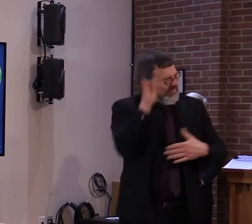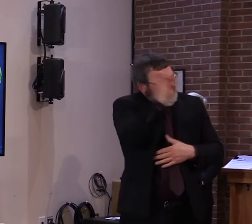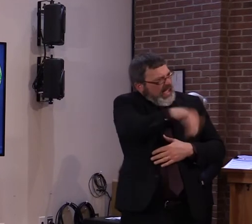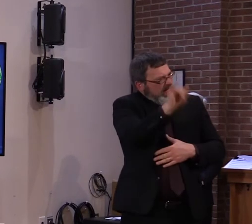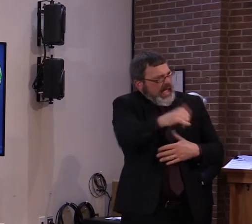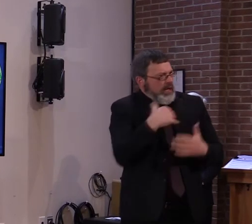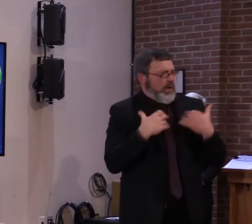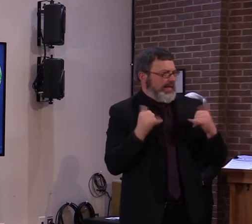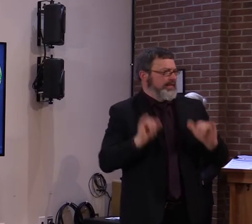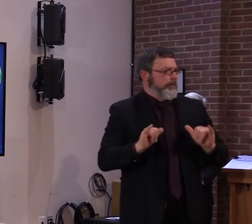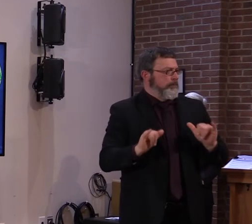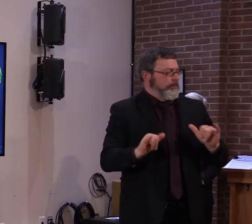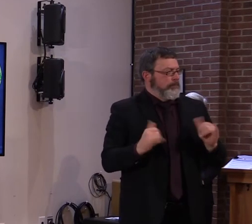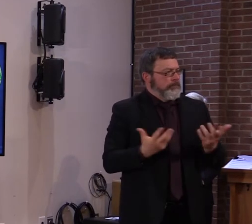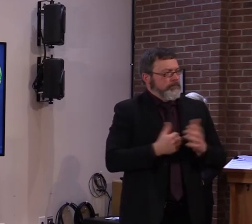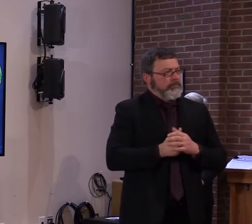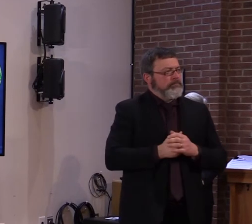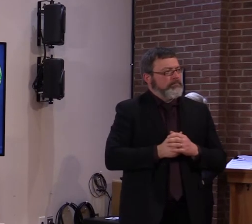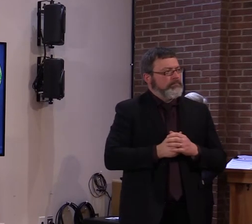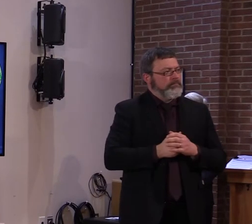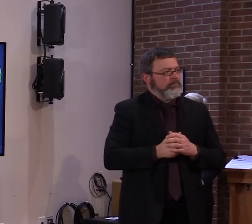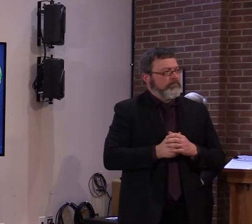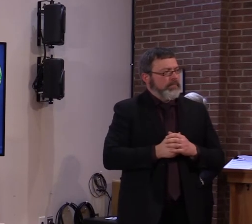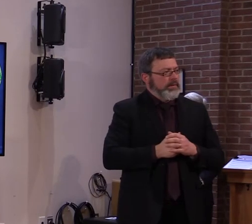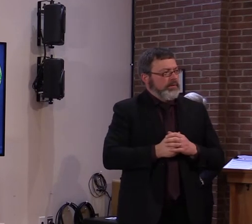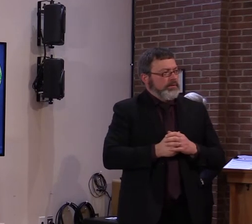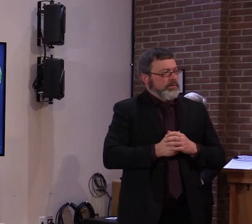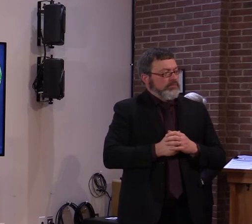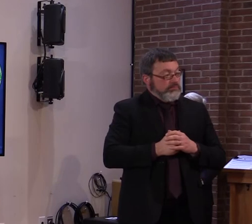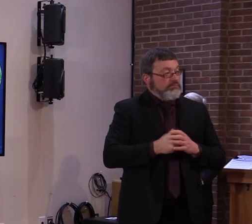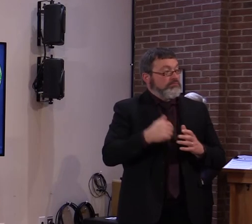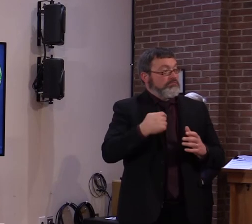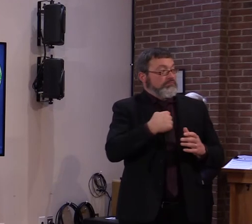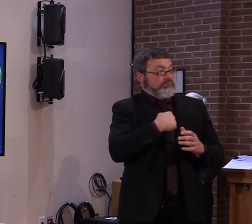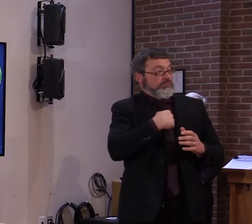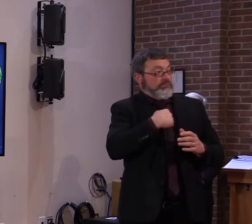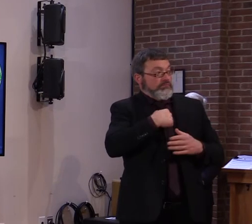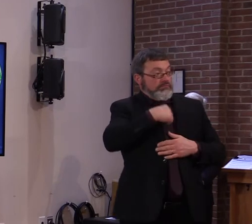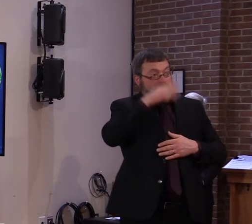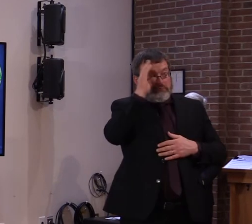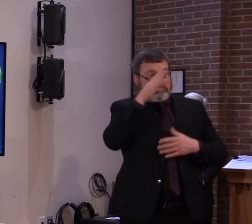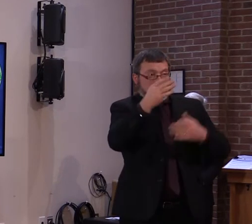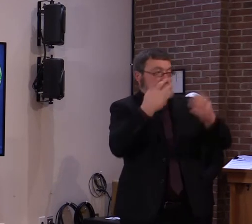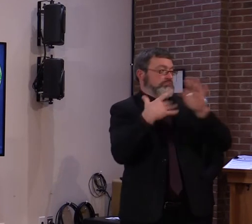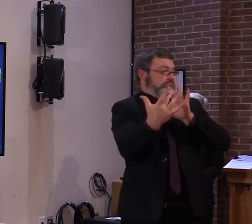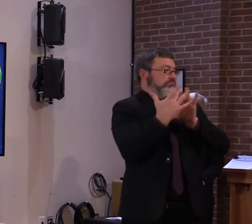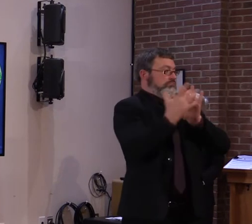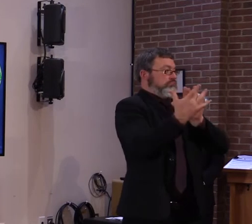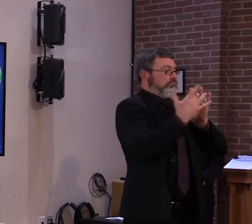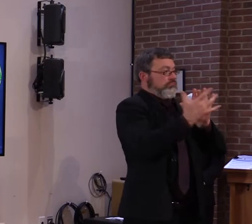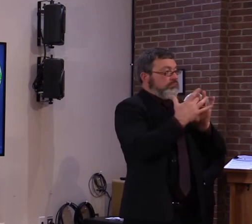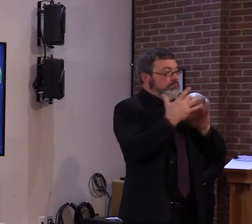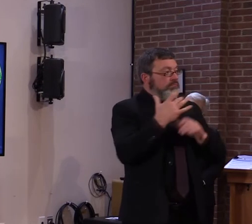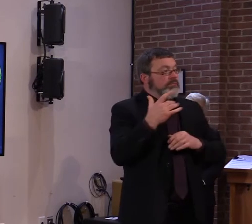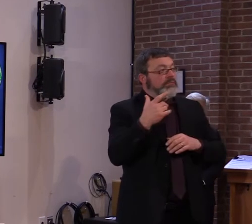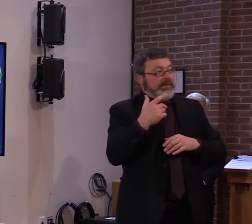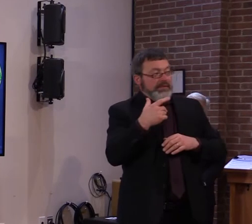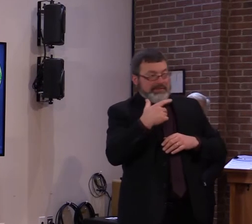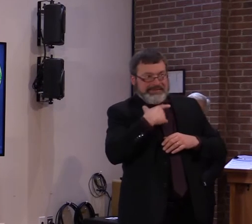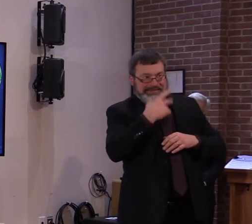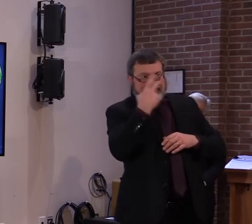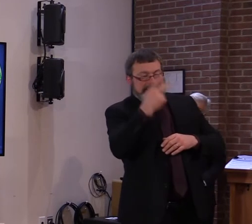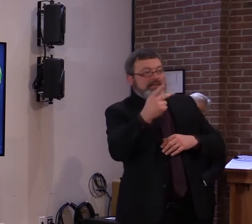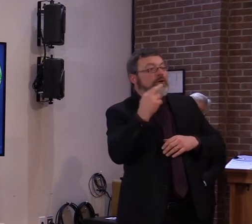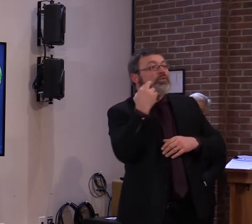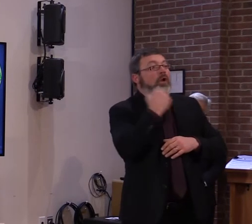restaurants. Not that we've told them not to go into the restaurants, by the way, but they seem less crowded. And